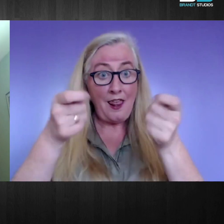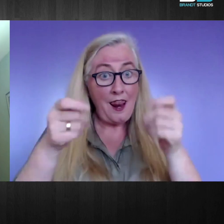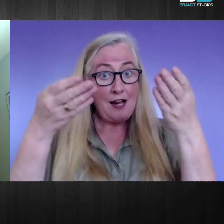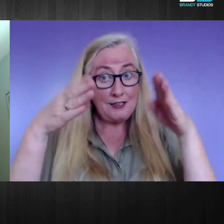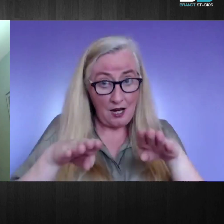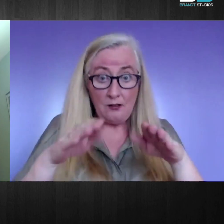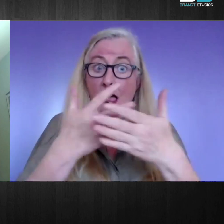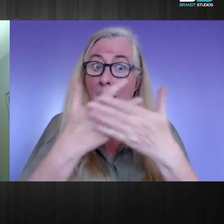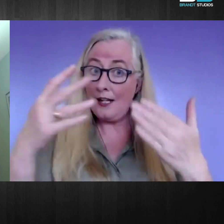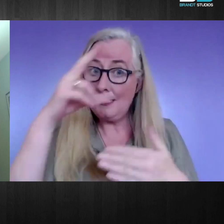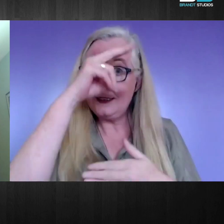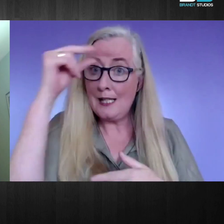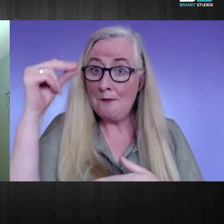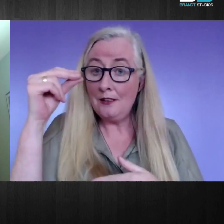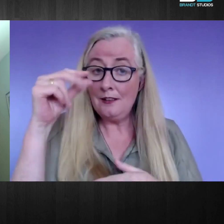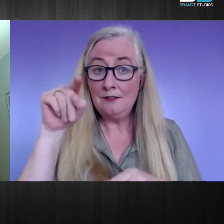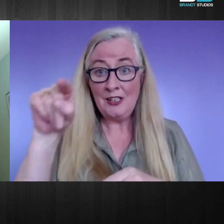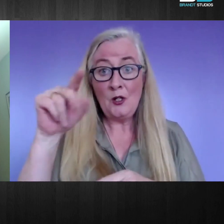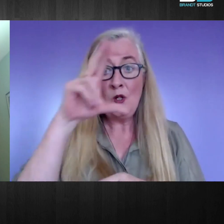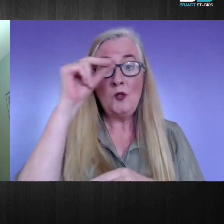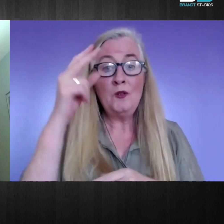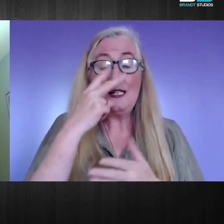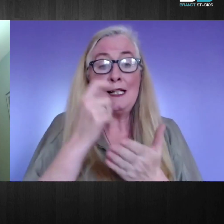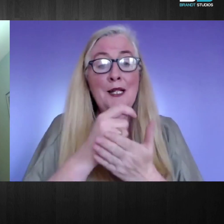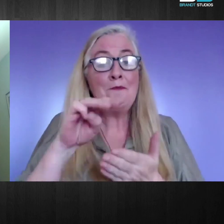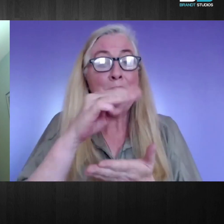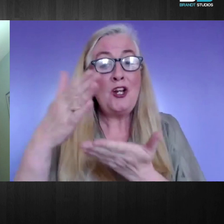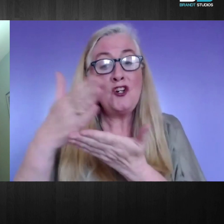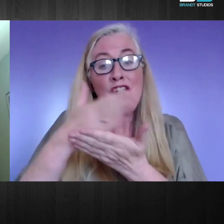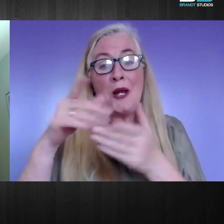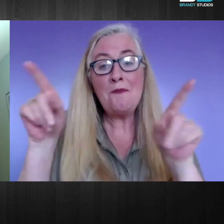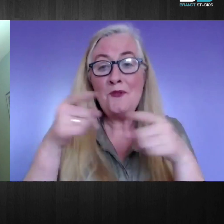people sharing music and dance sessions with their neighbours,